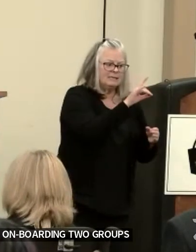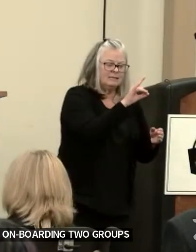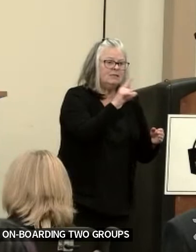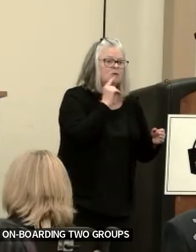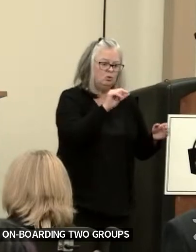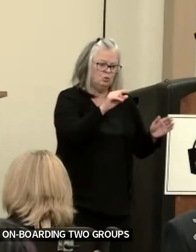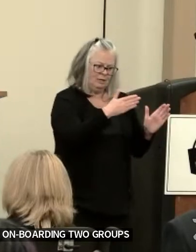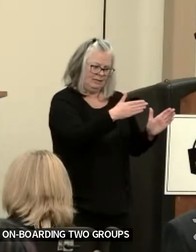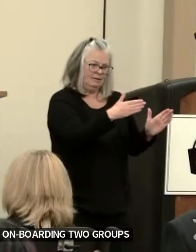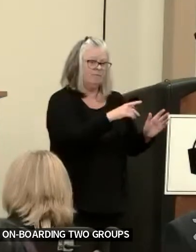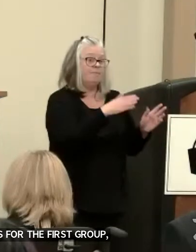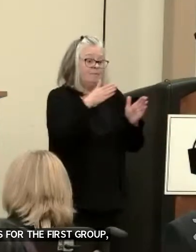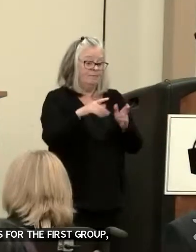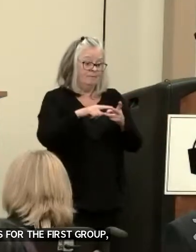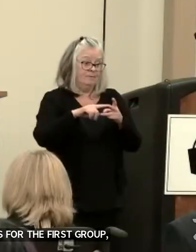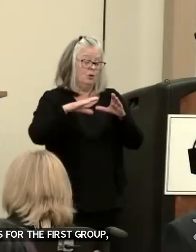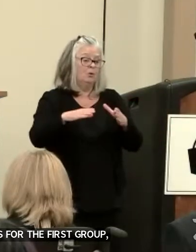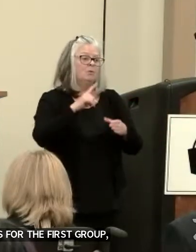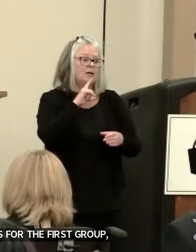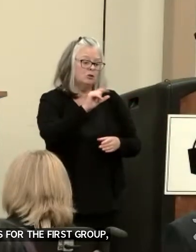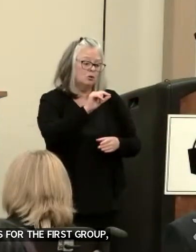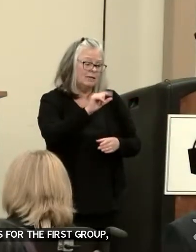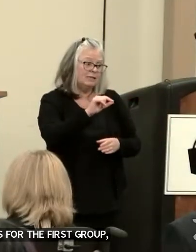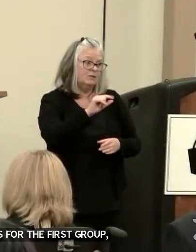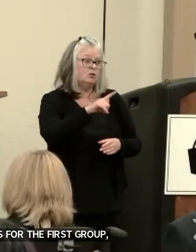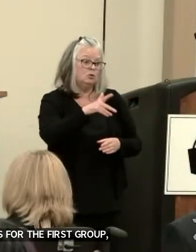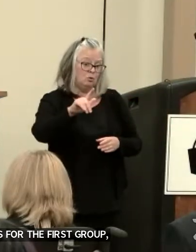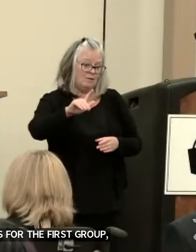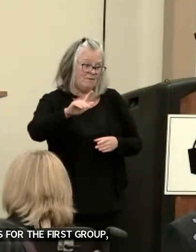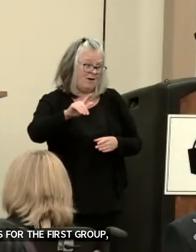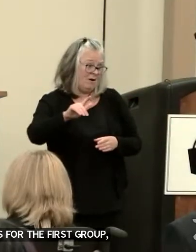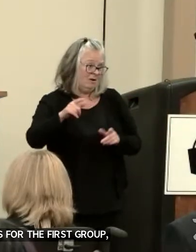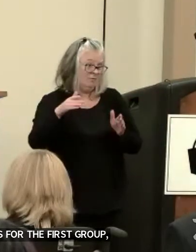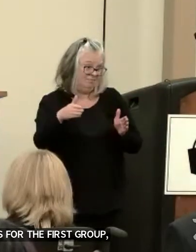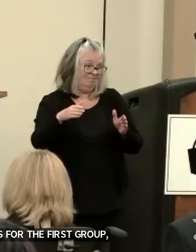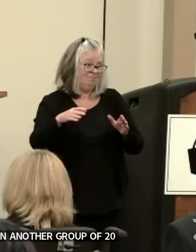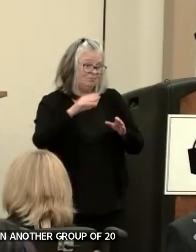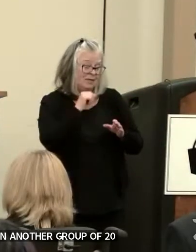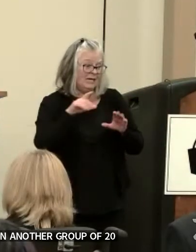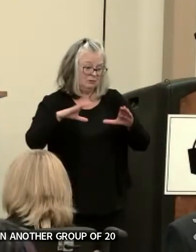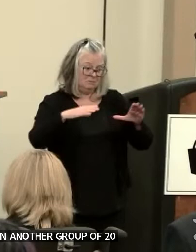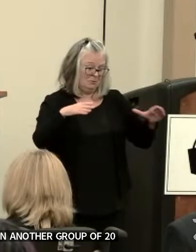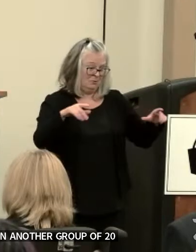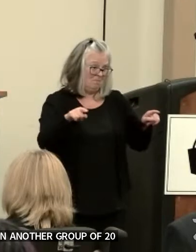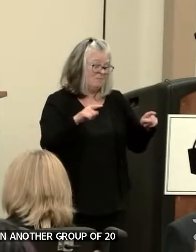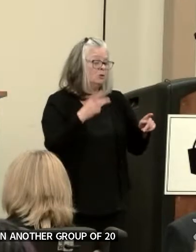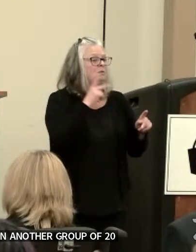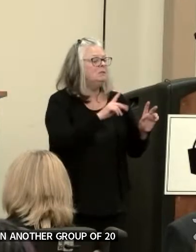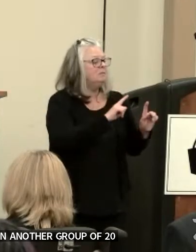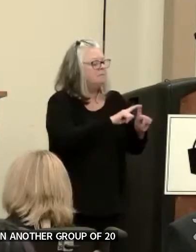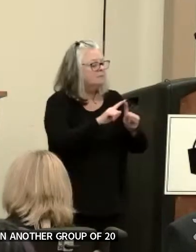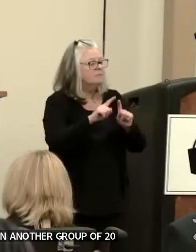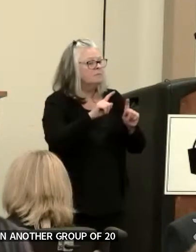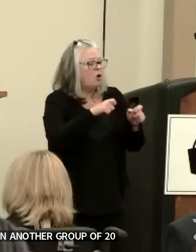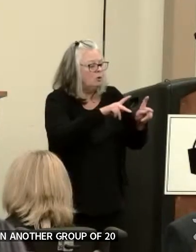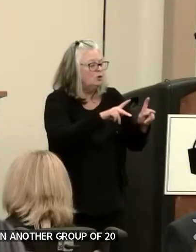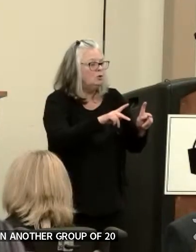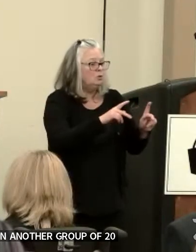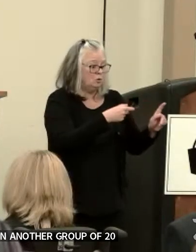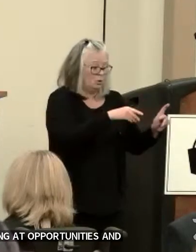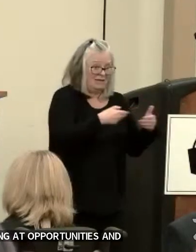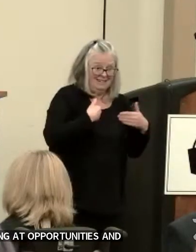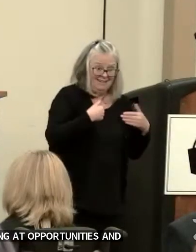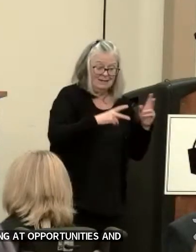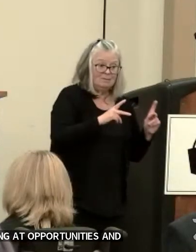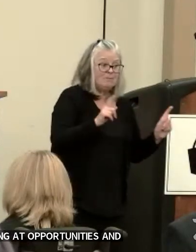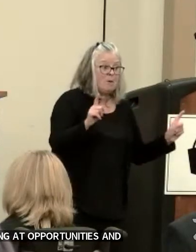20, and then another group of 20 to 25-year-olds, looking at opportunities and helping pair these young